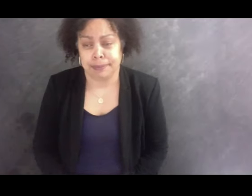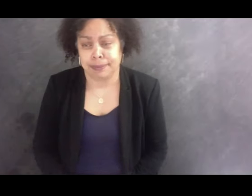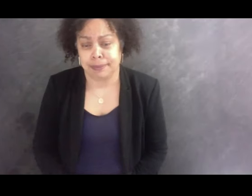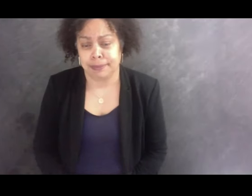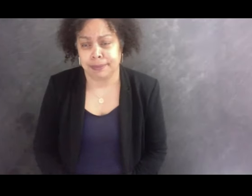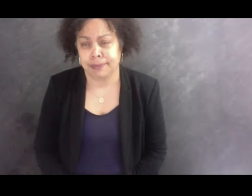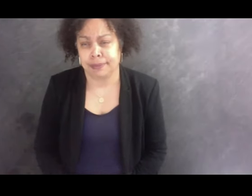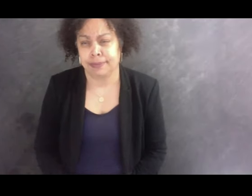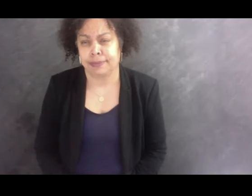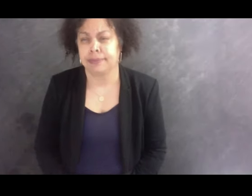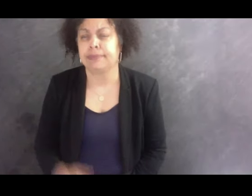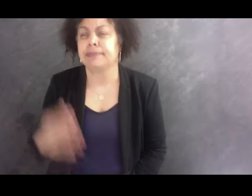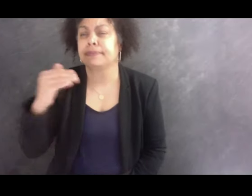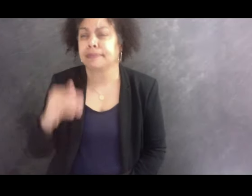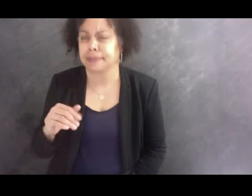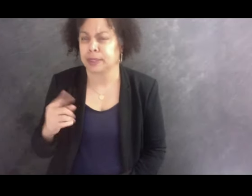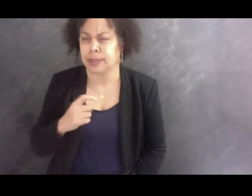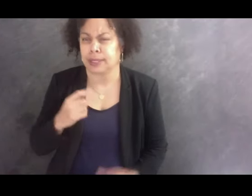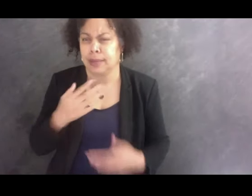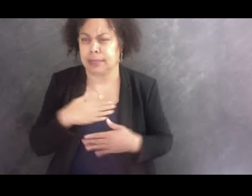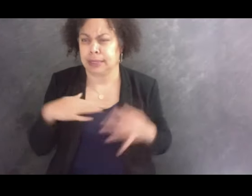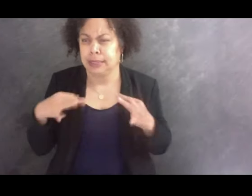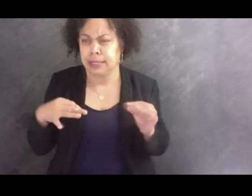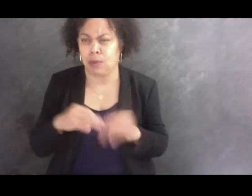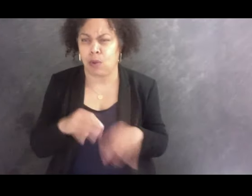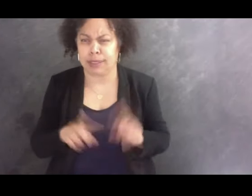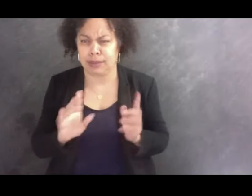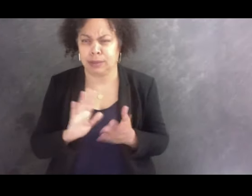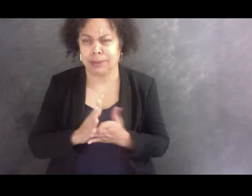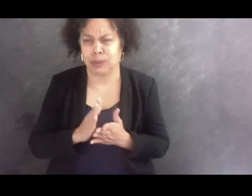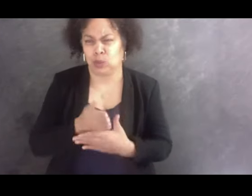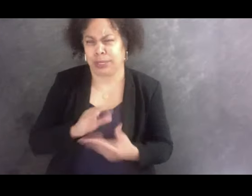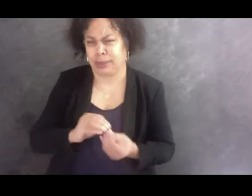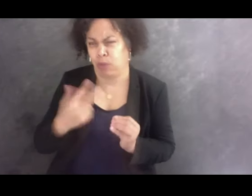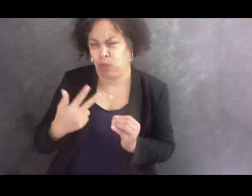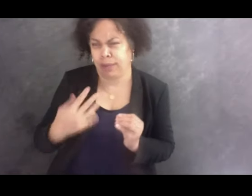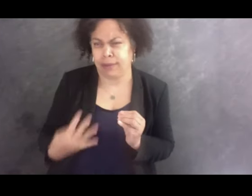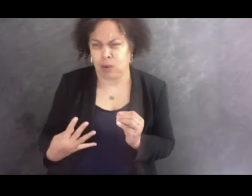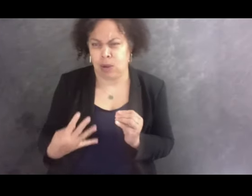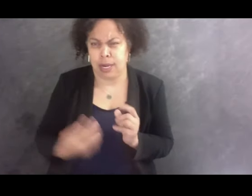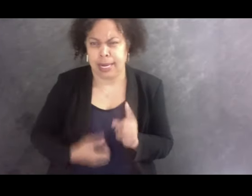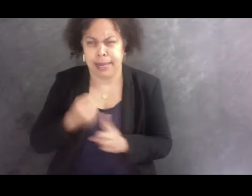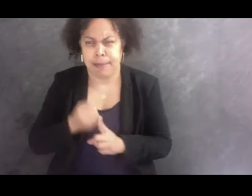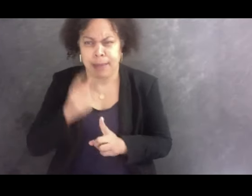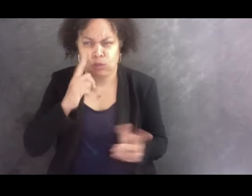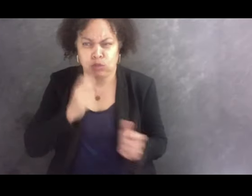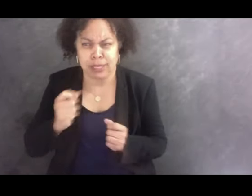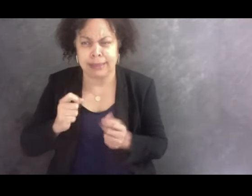Please elaborate on the differences between question 3 and question 4, between impact strategies and community